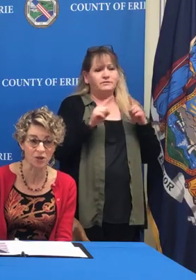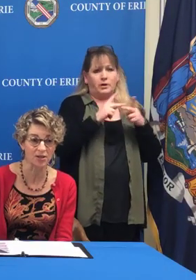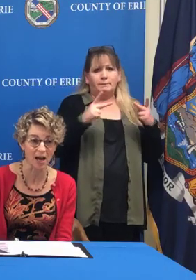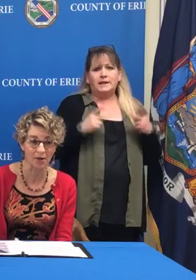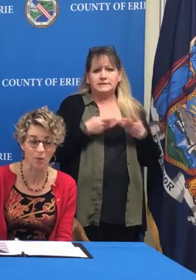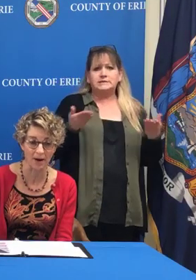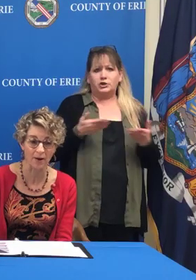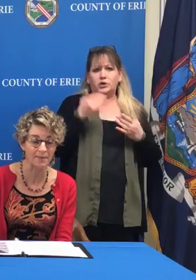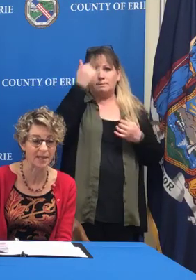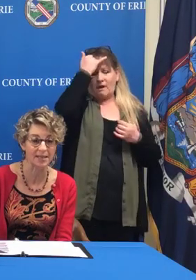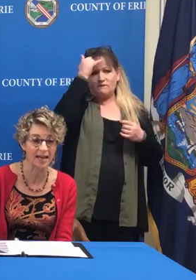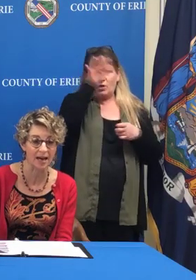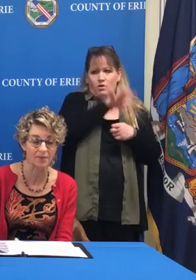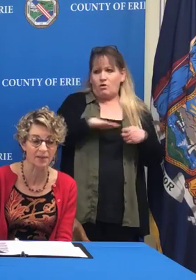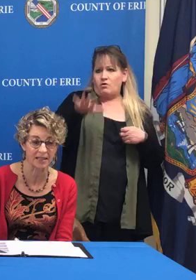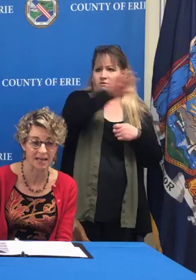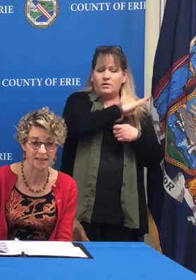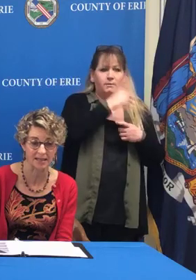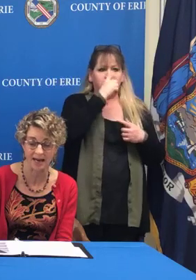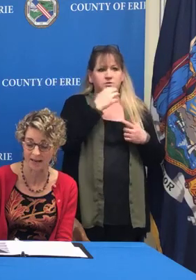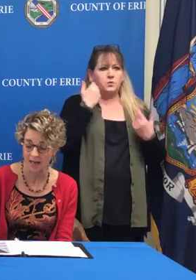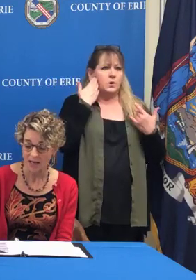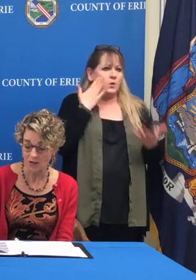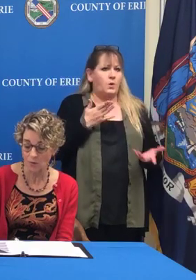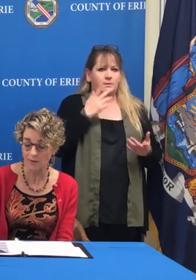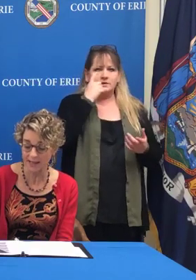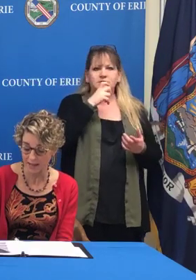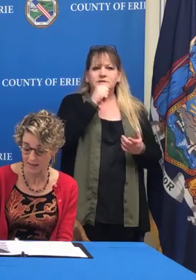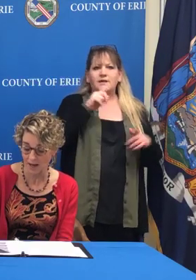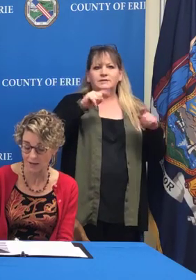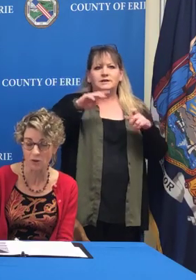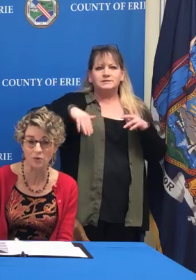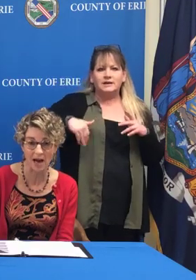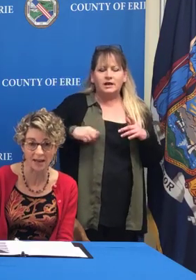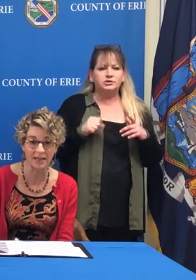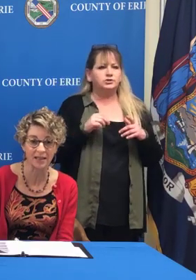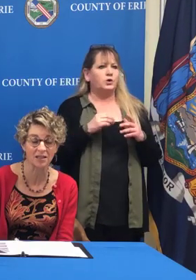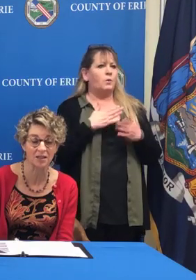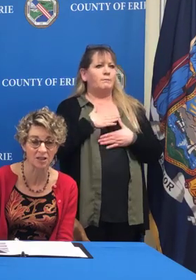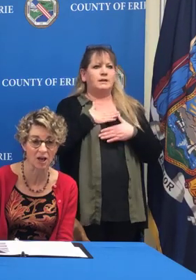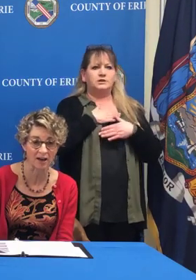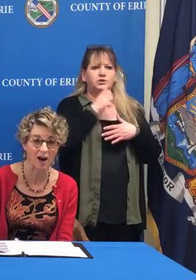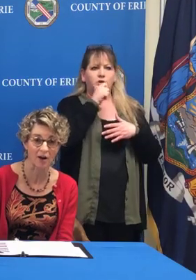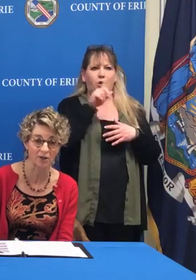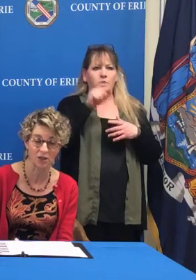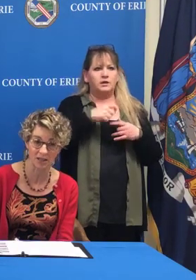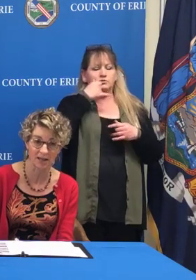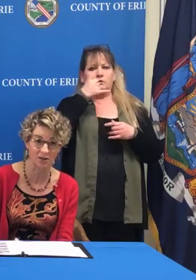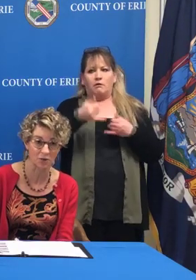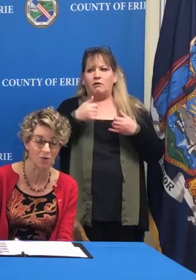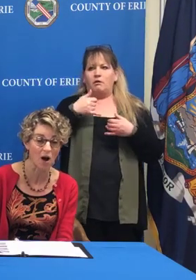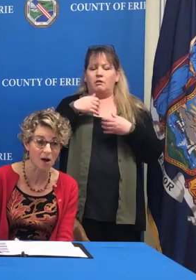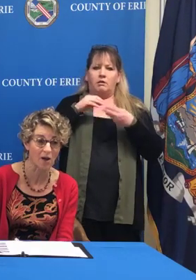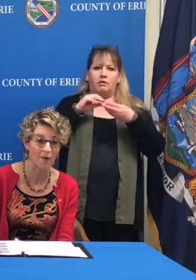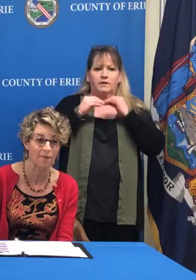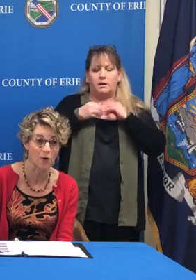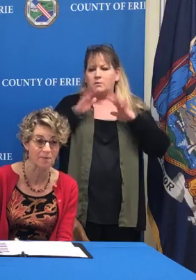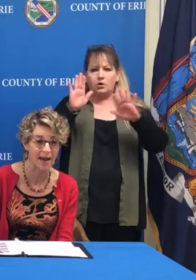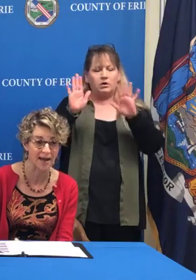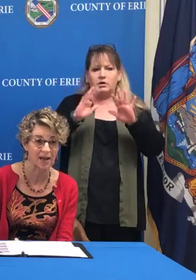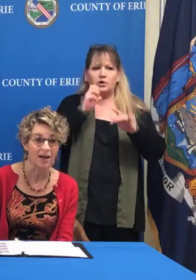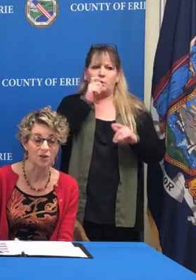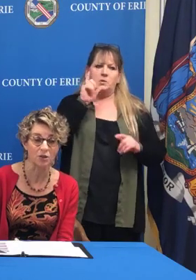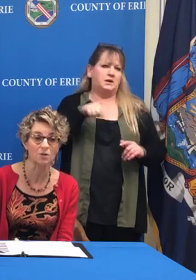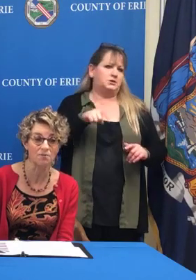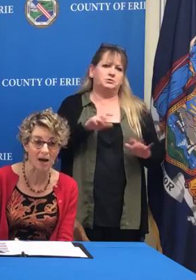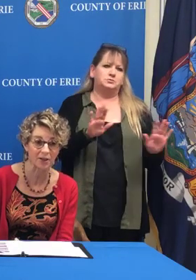we're just not aware of because they haven't been tested yet. So please do not need to check to call our phone